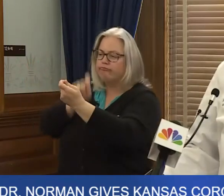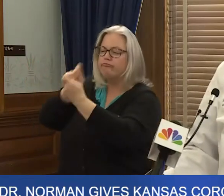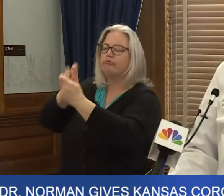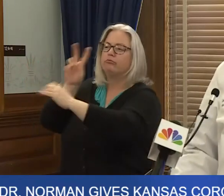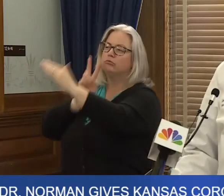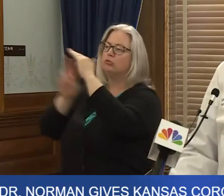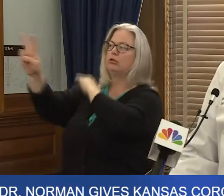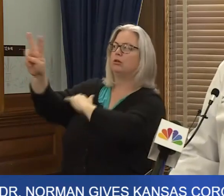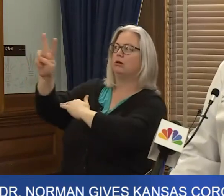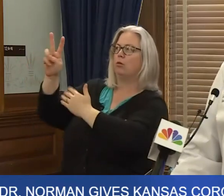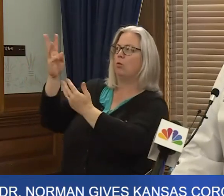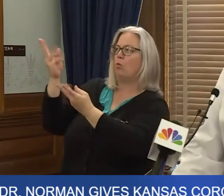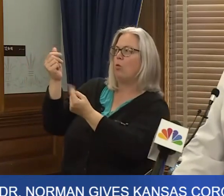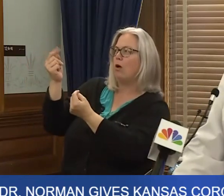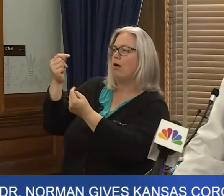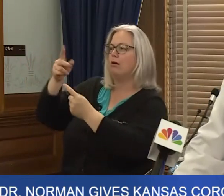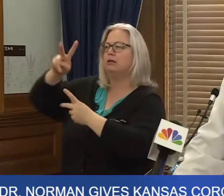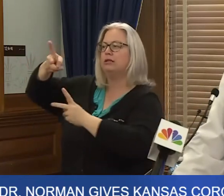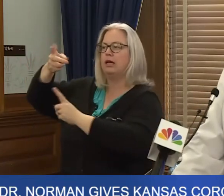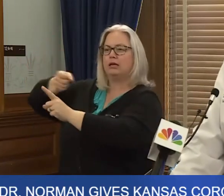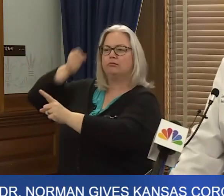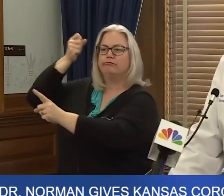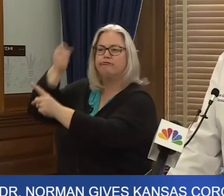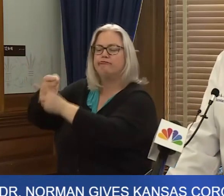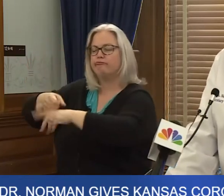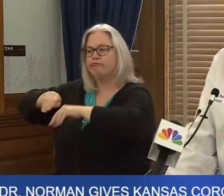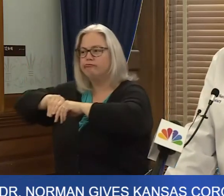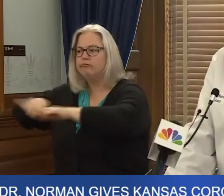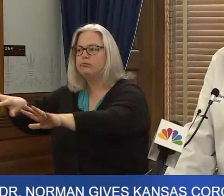time exactly how this second wave will